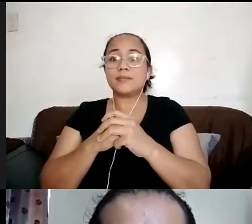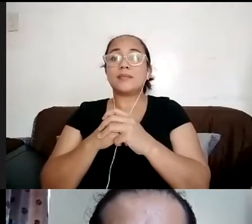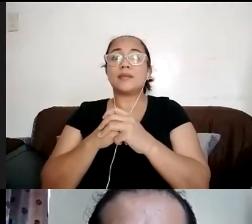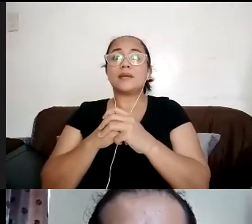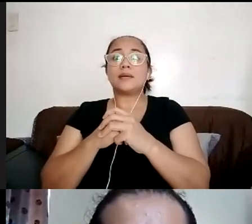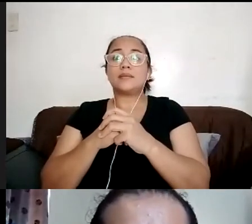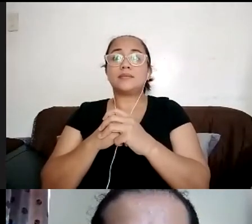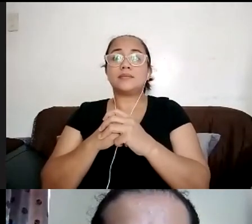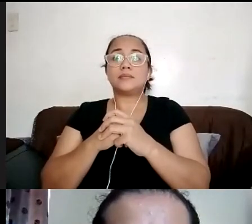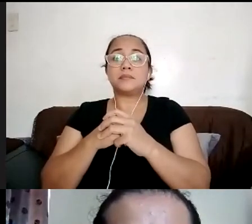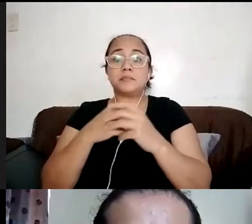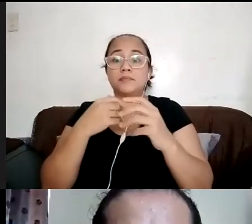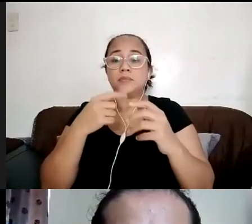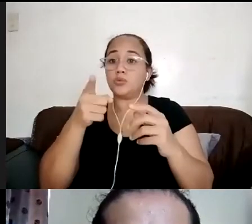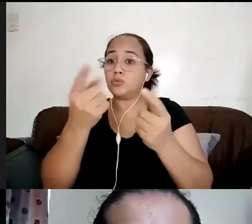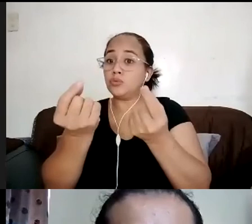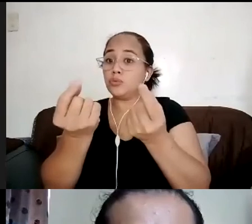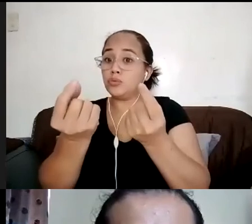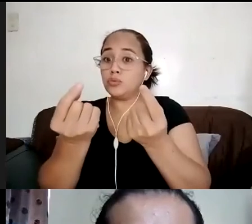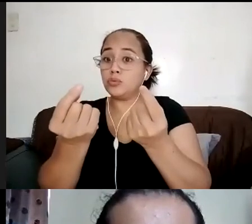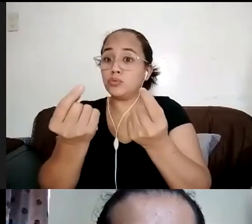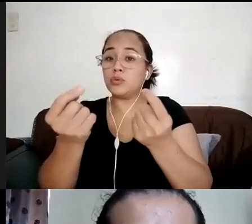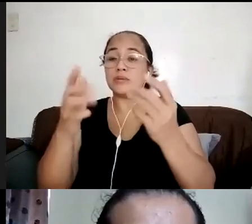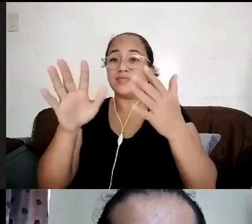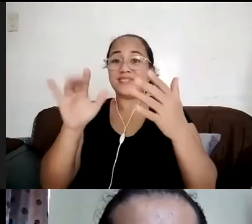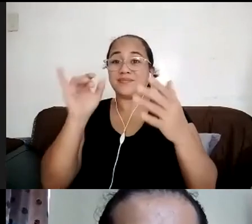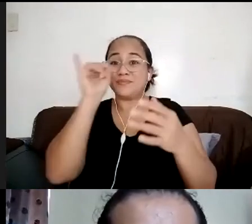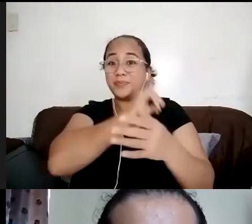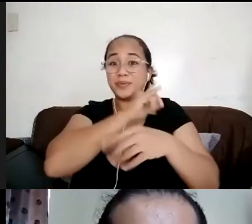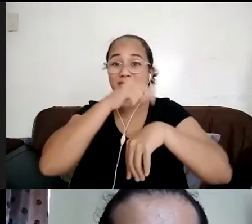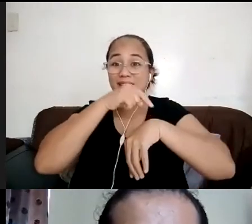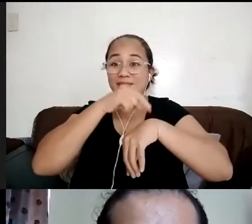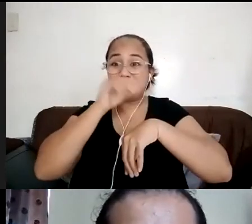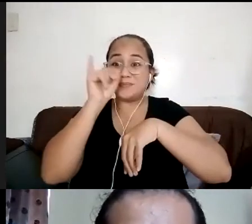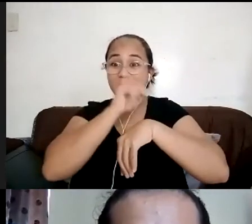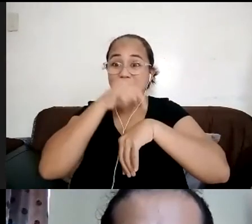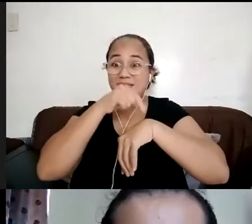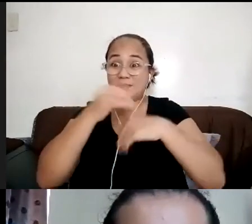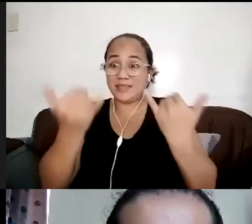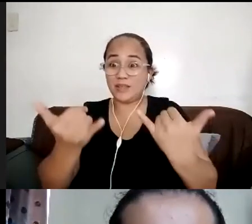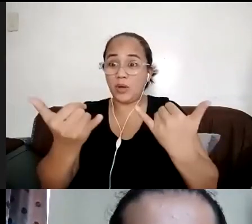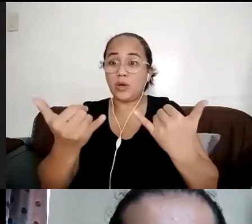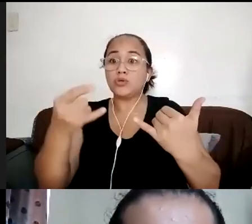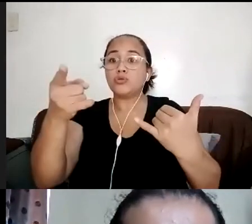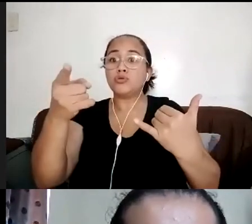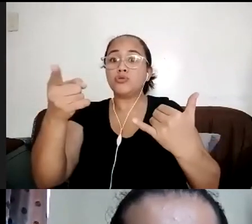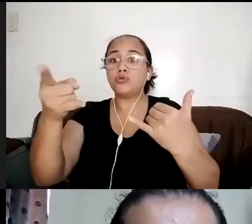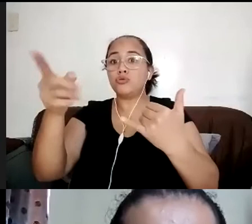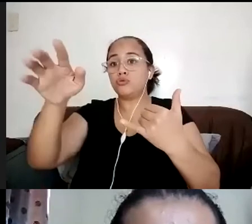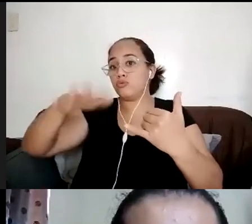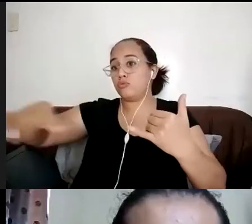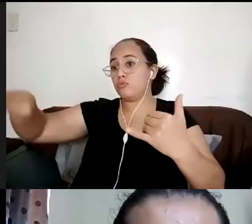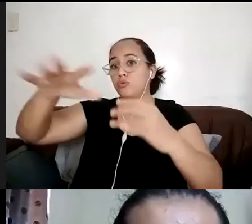And what I'd like you to do is spend the rest of the time today to come to an agreement on